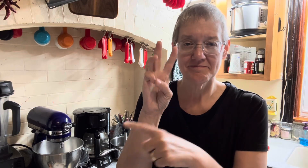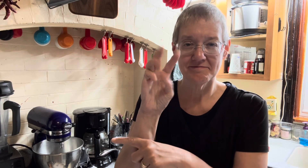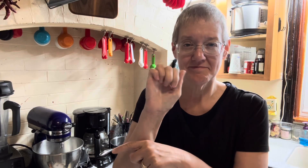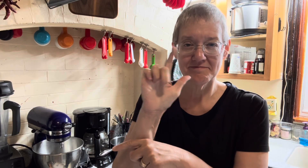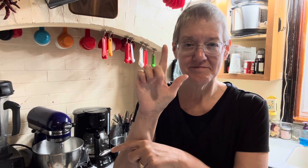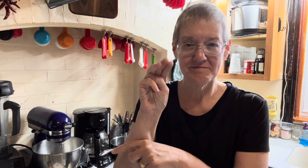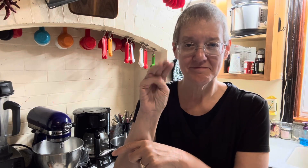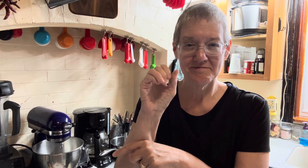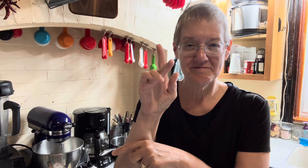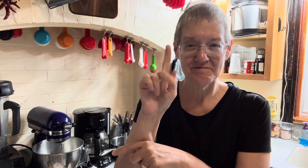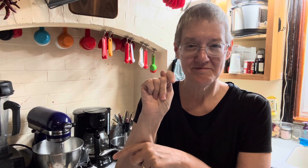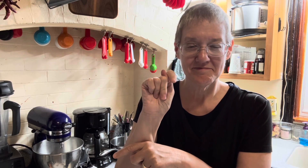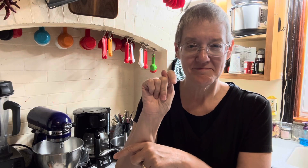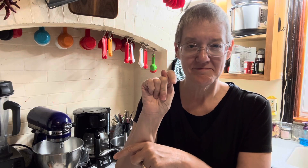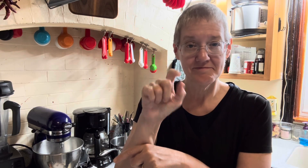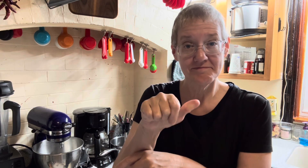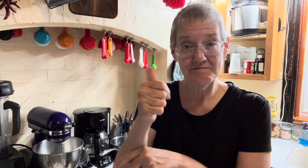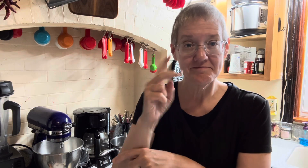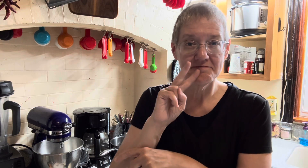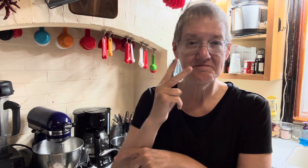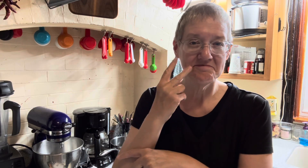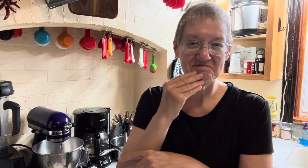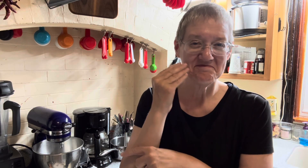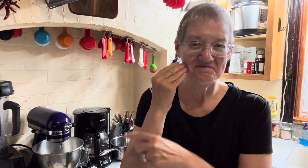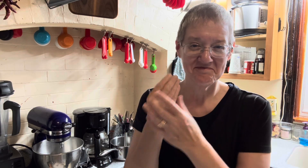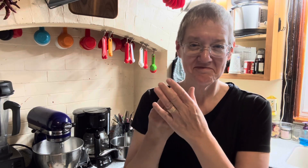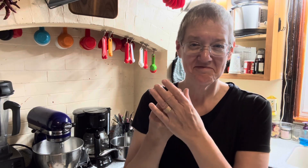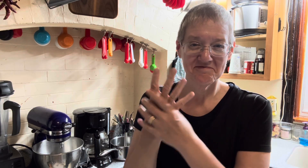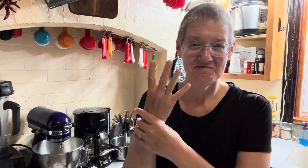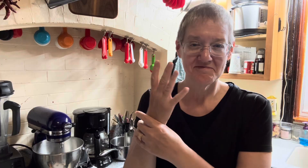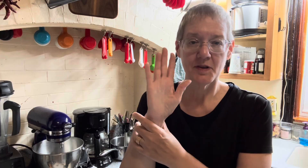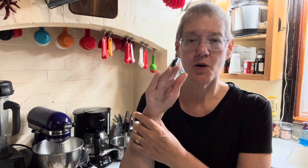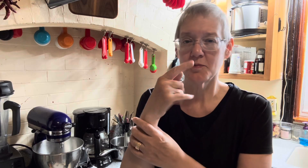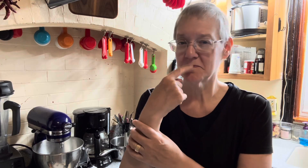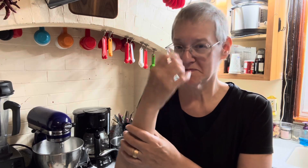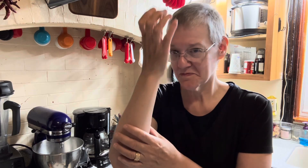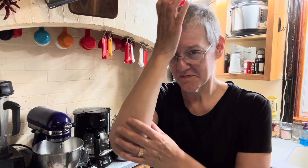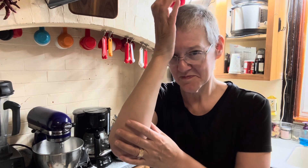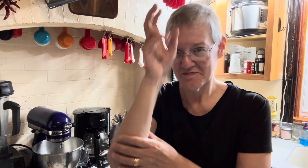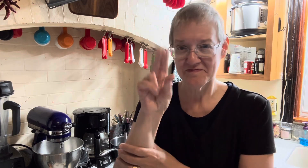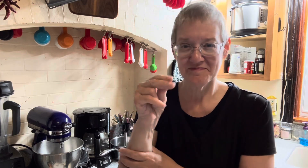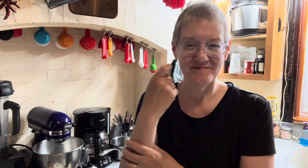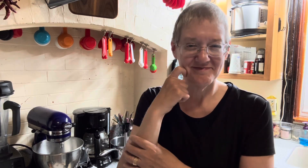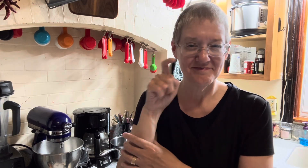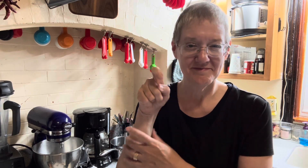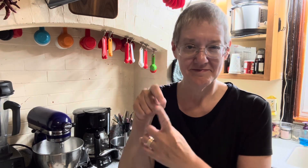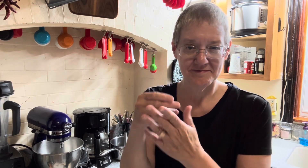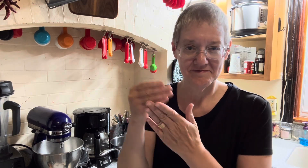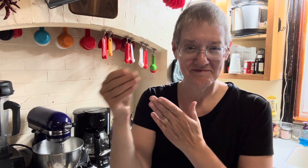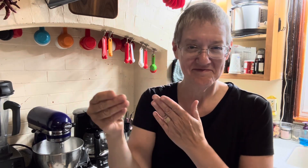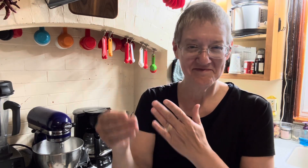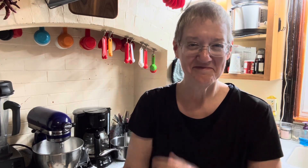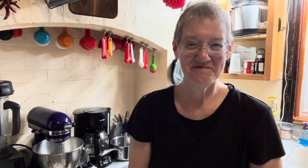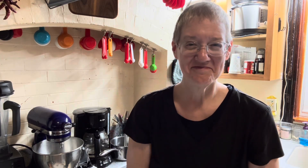Now the lettuce itself is organic from Walmart. The other vegetables are homegrown, except for the red cabbage. I did have to recently buy some.